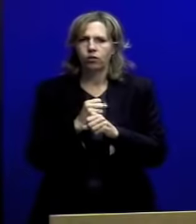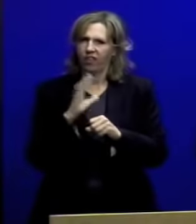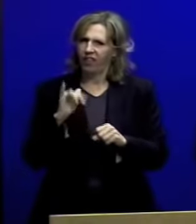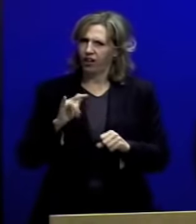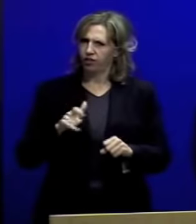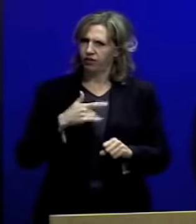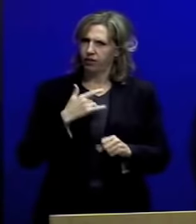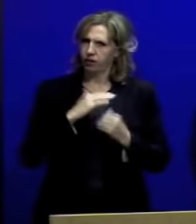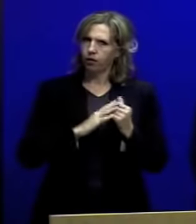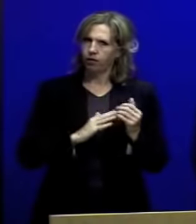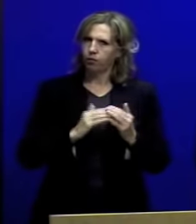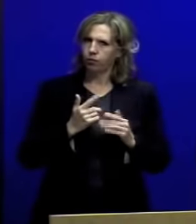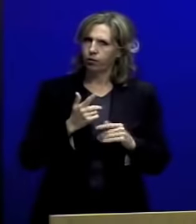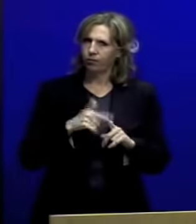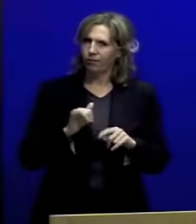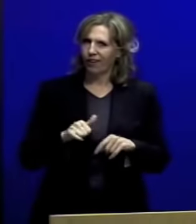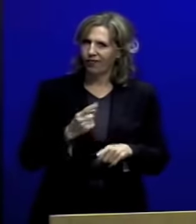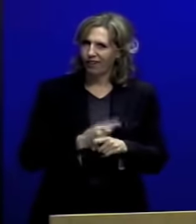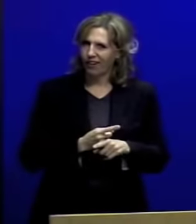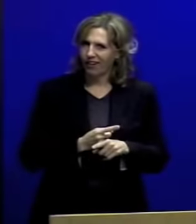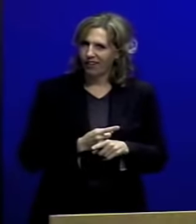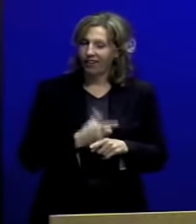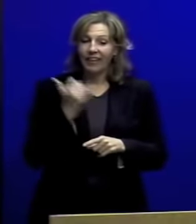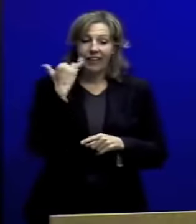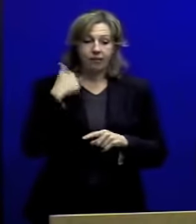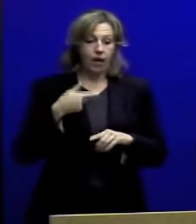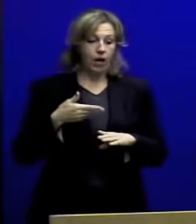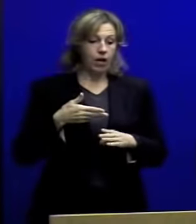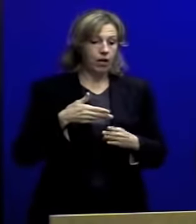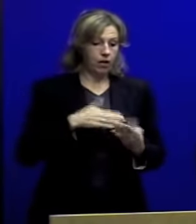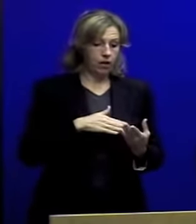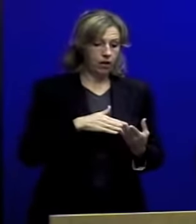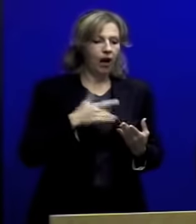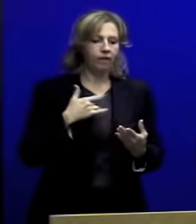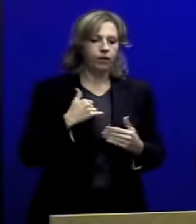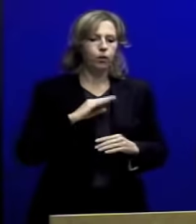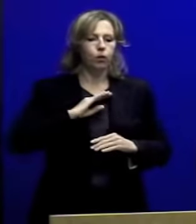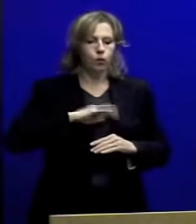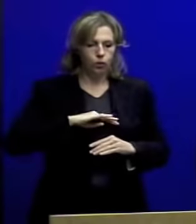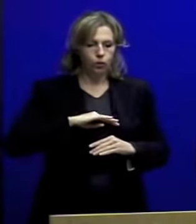to know that someone else is looking in on them when you're not there.